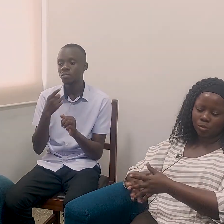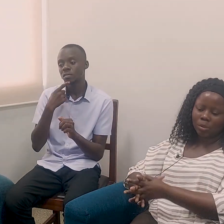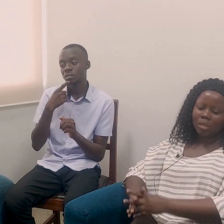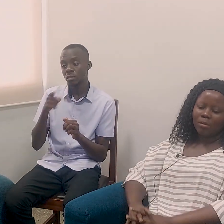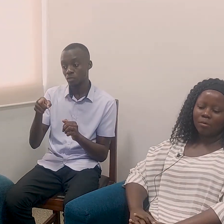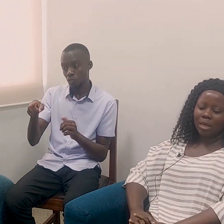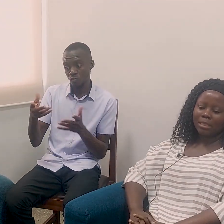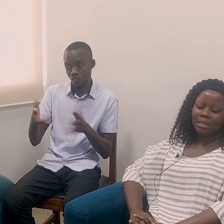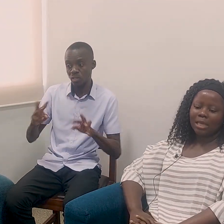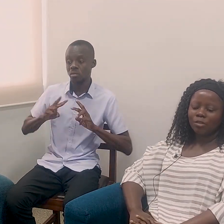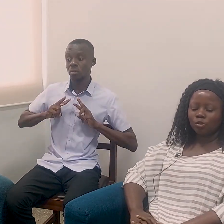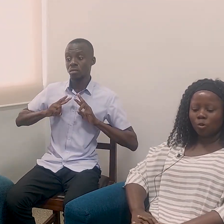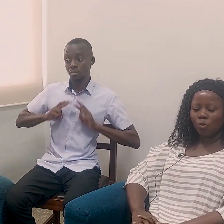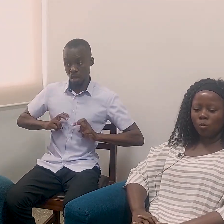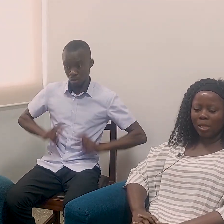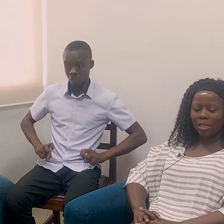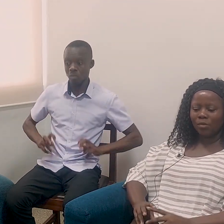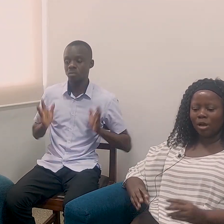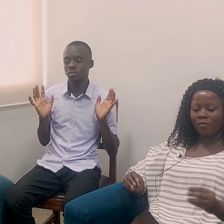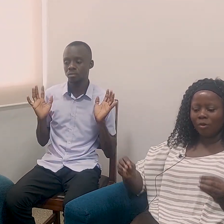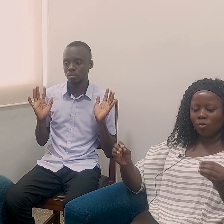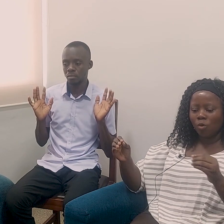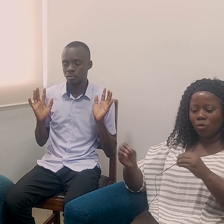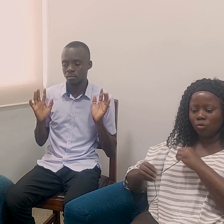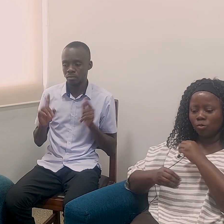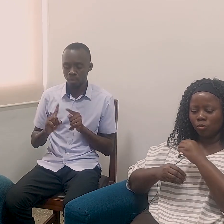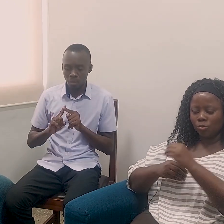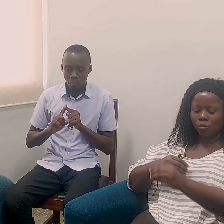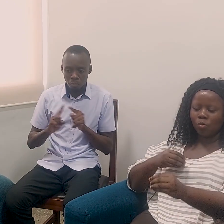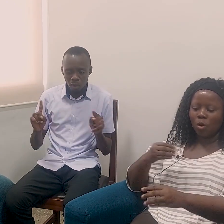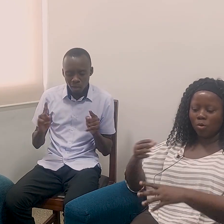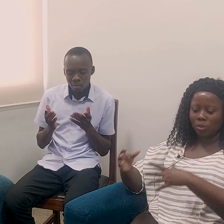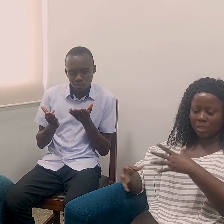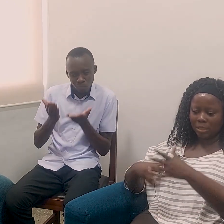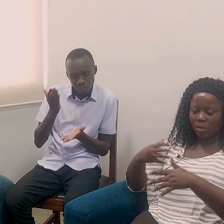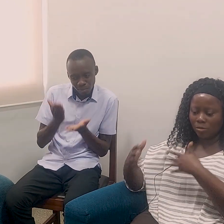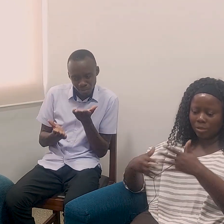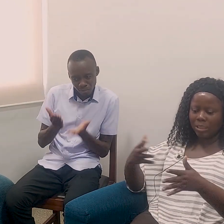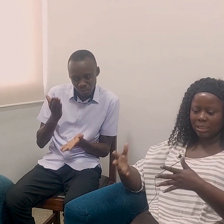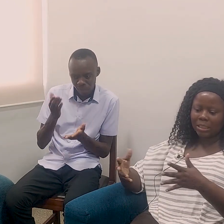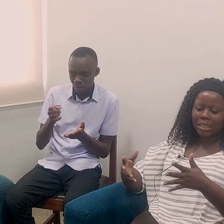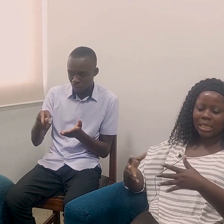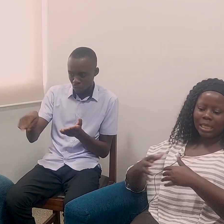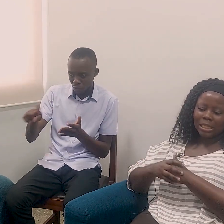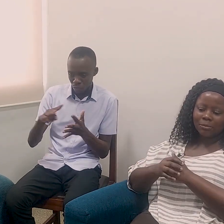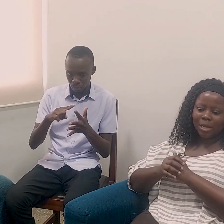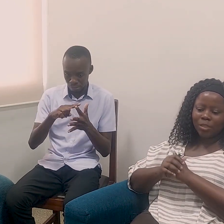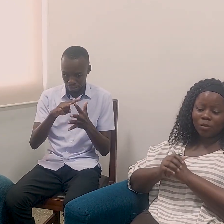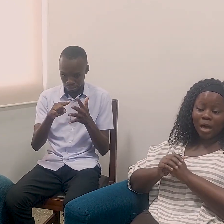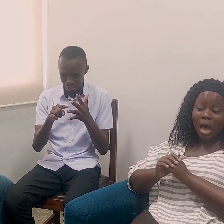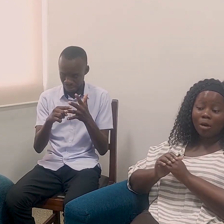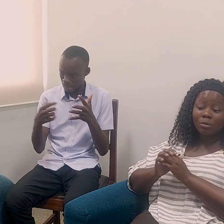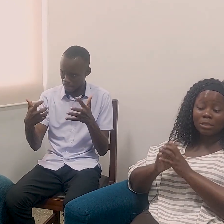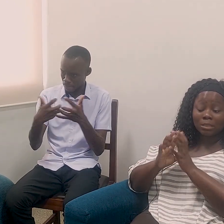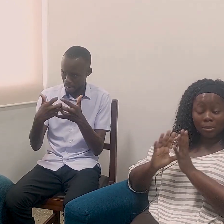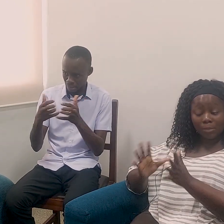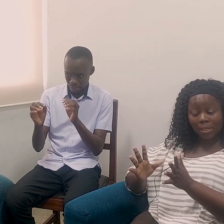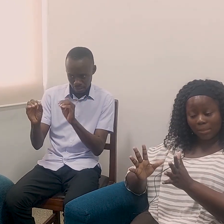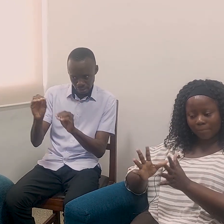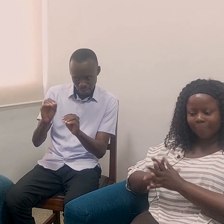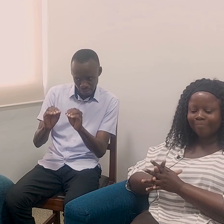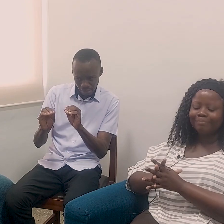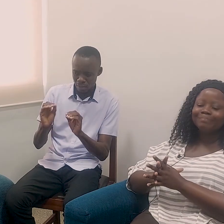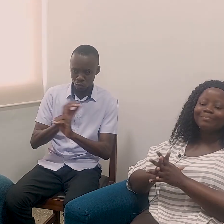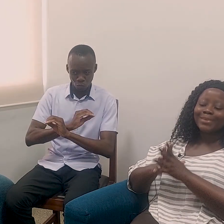diagnosed, right? And so when you have not gone through all this, in spite of how